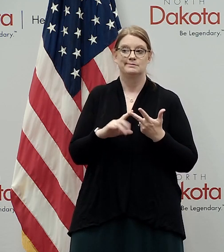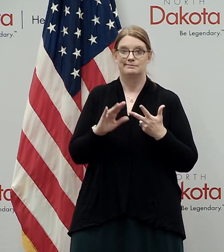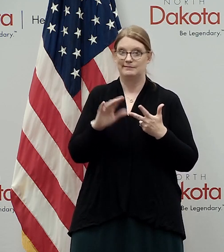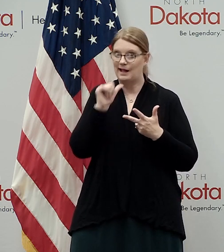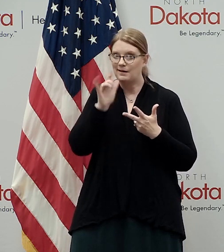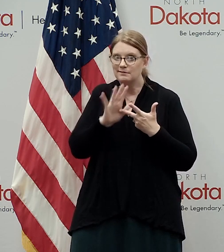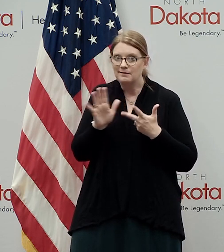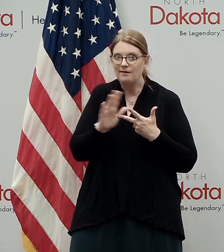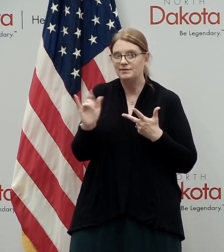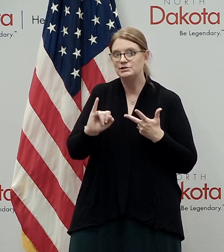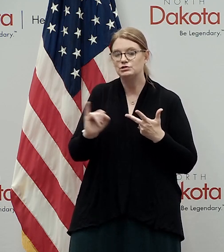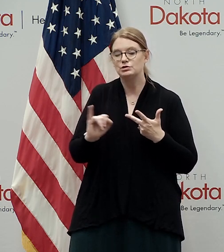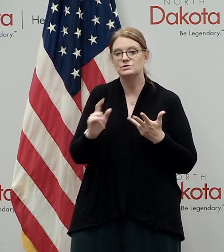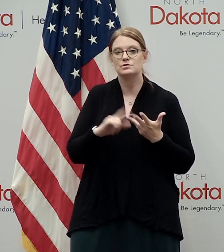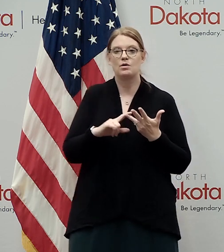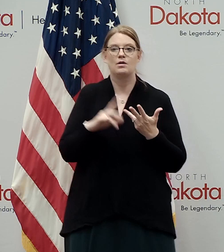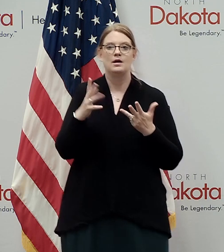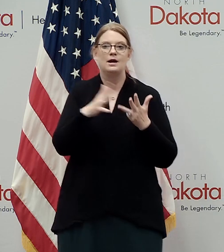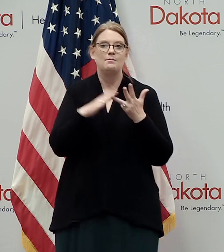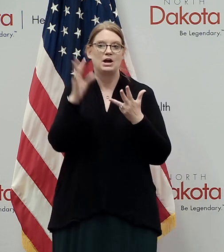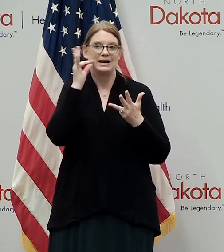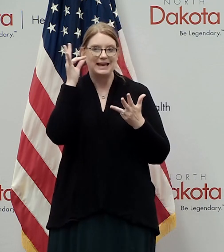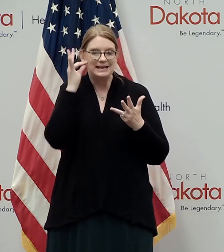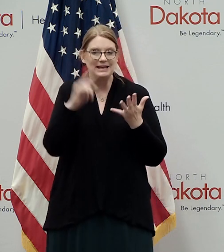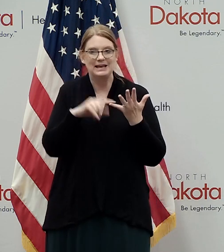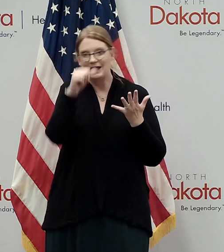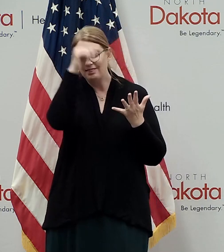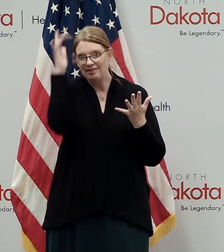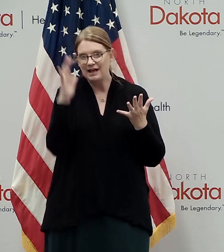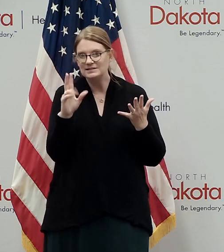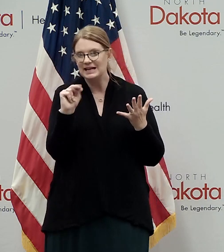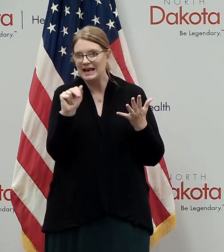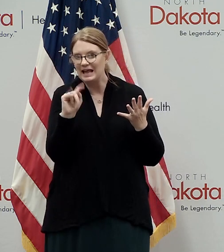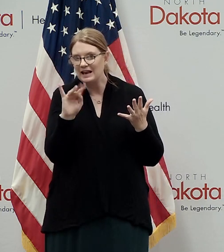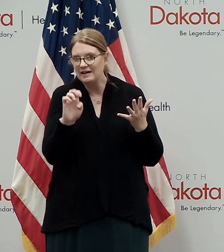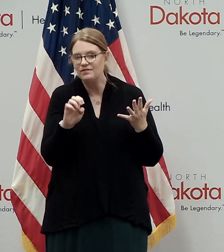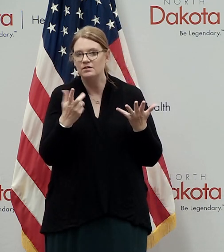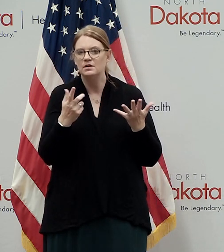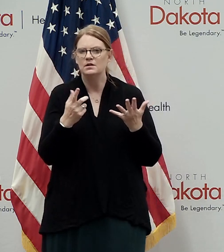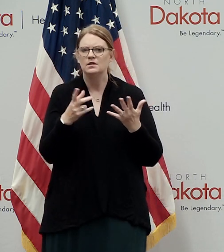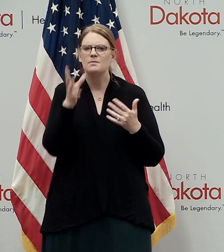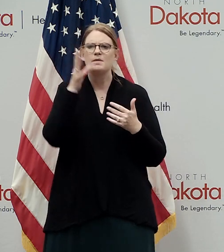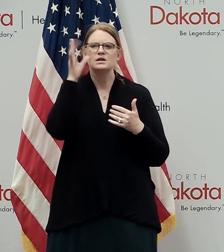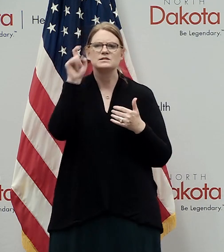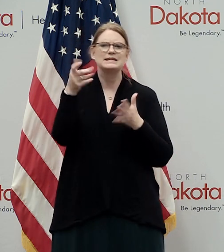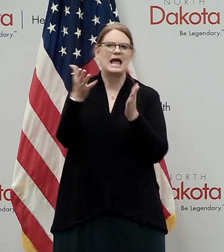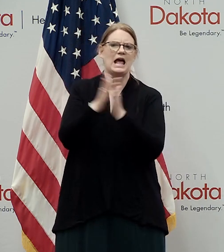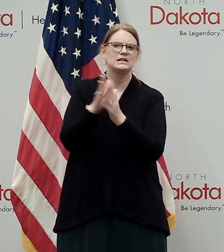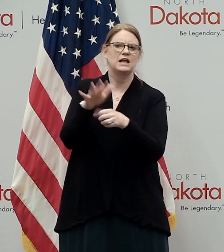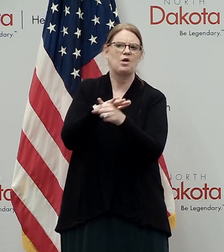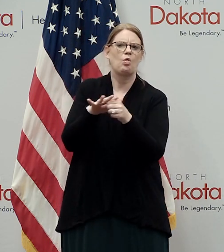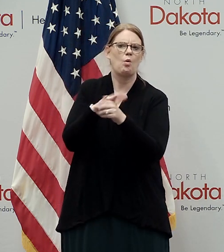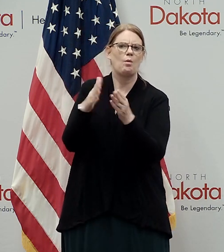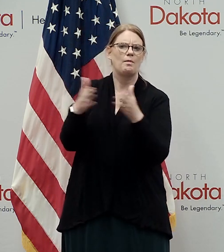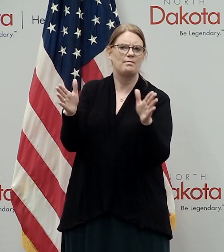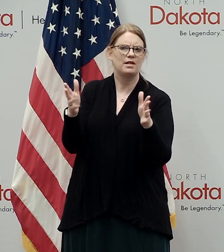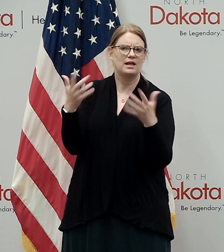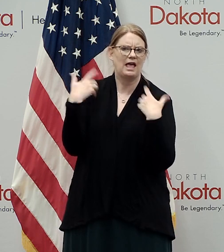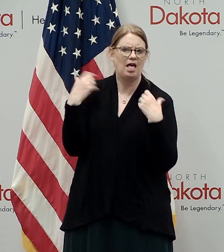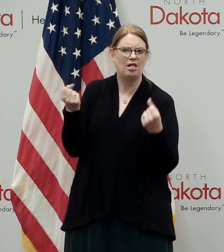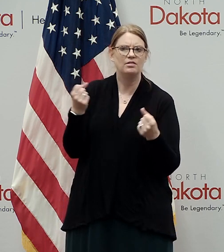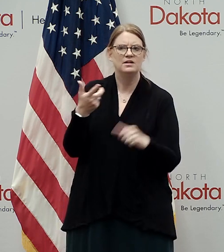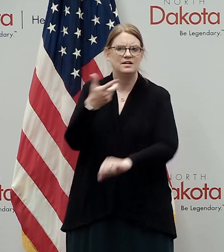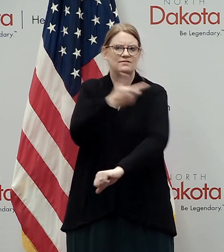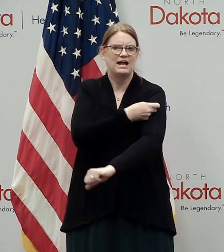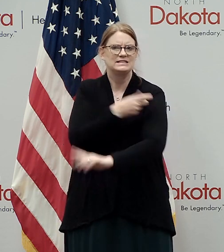underinsured, or American Indian, Alaska Native. Parents should ask about their healthcare provider or local public health about the Vaccines